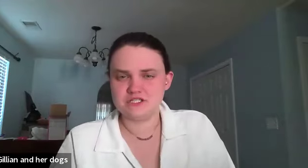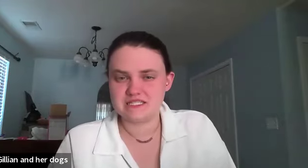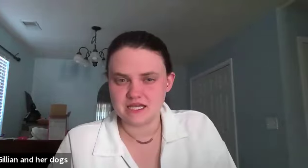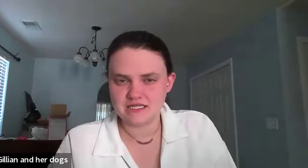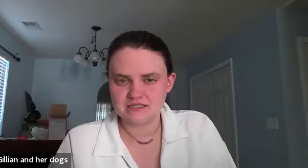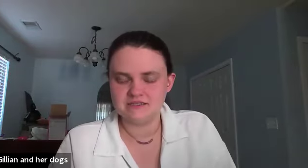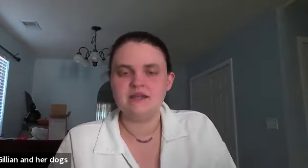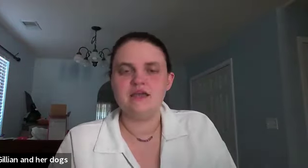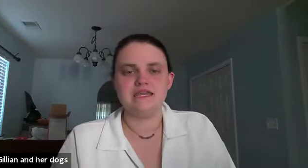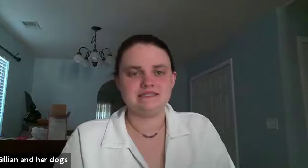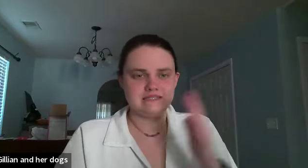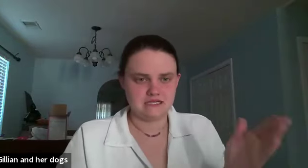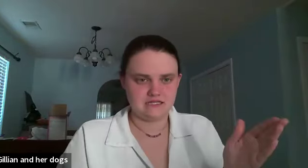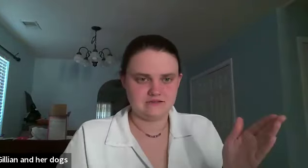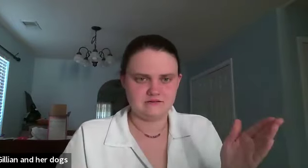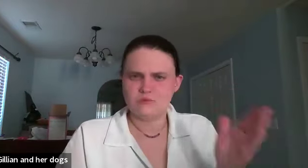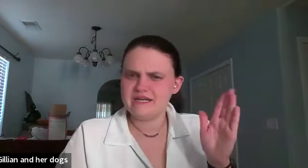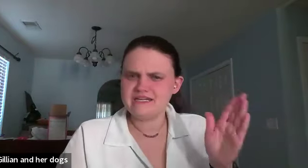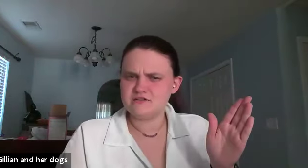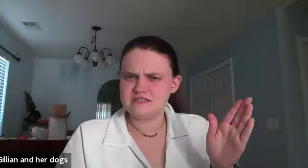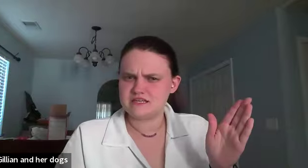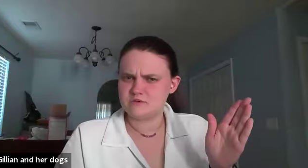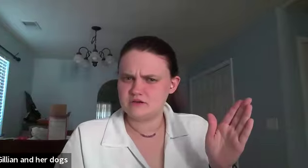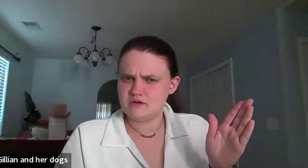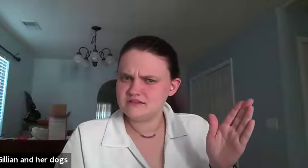for sun and sunny. We didn't do these last week, correct?